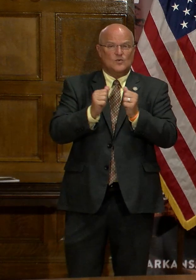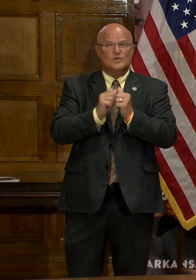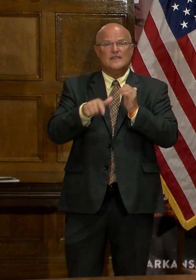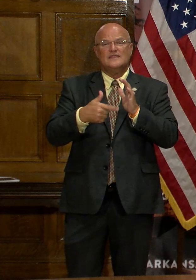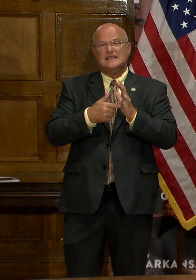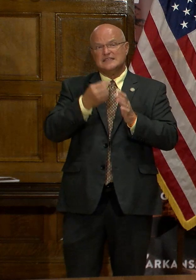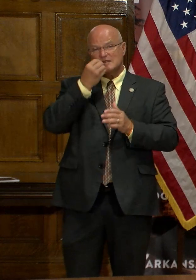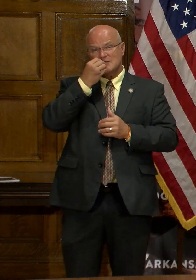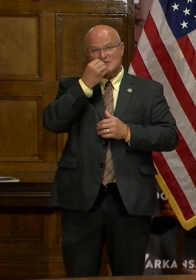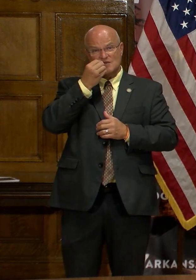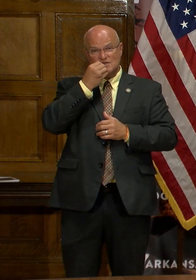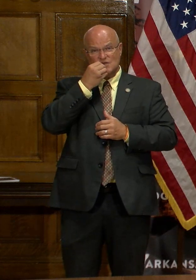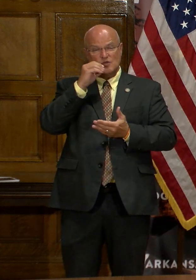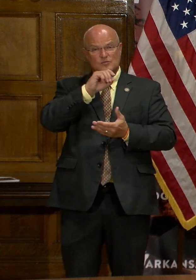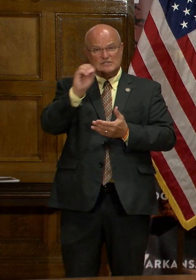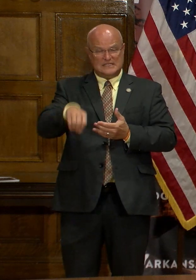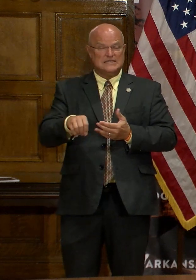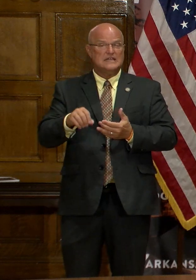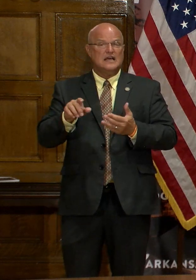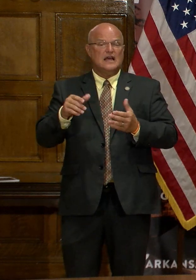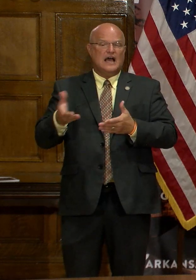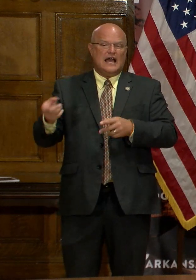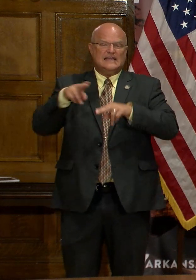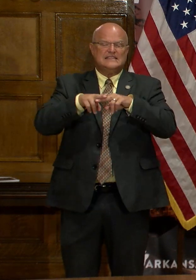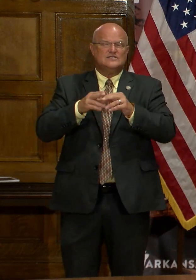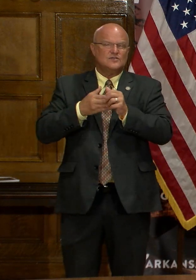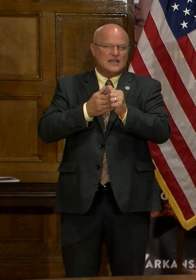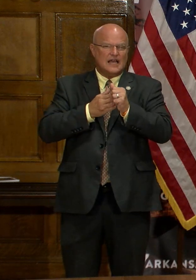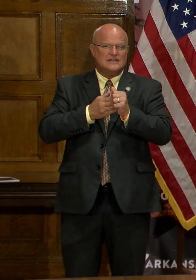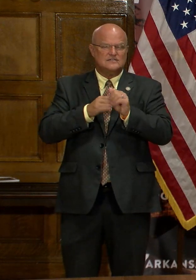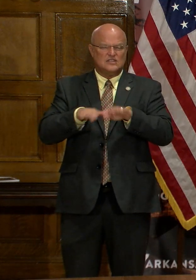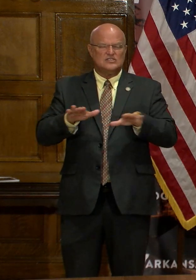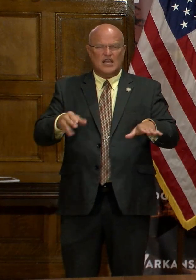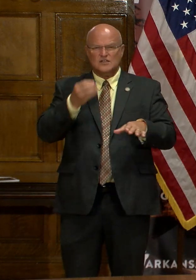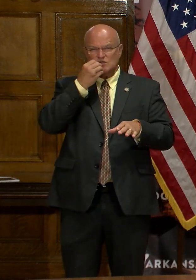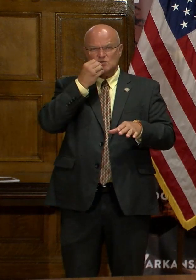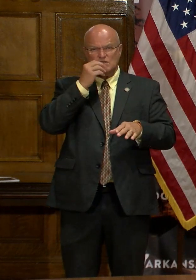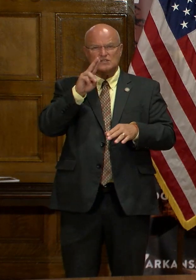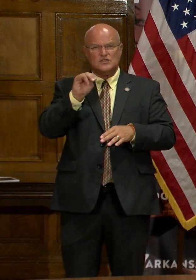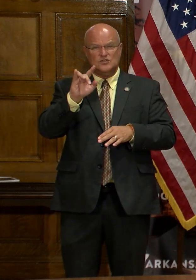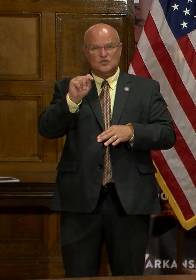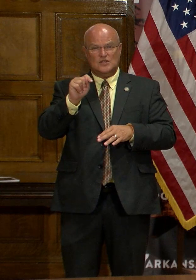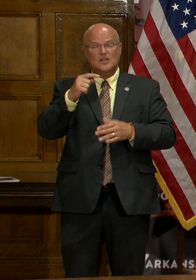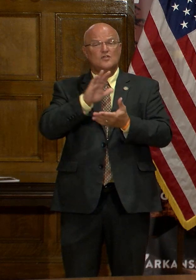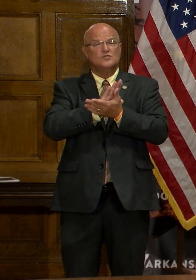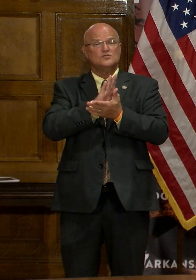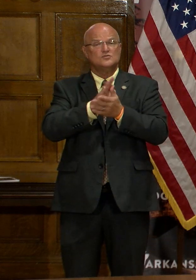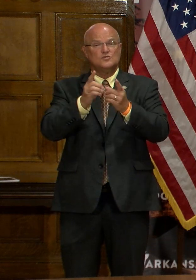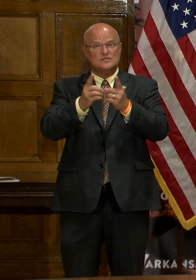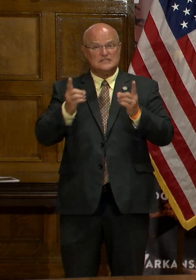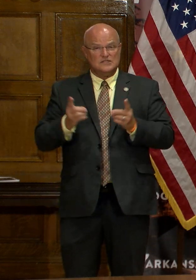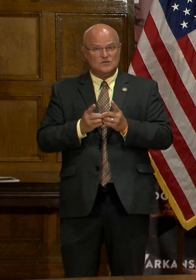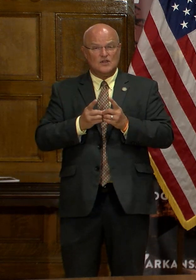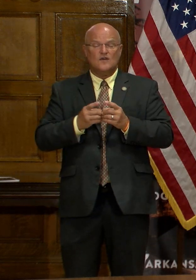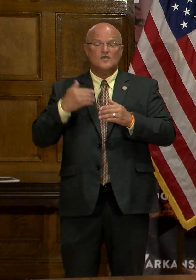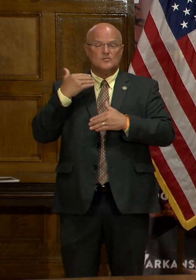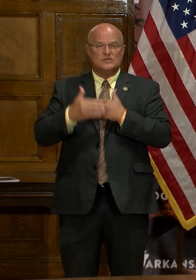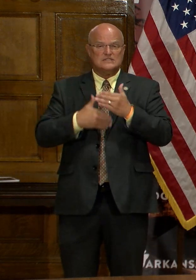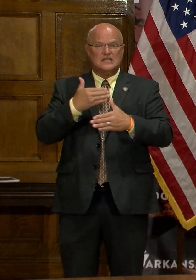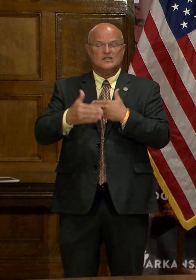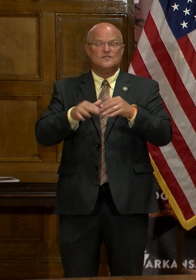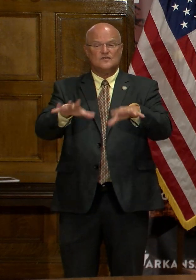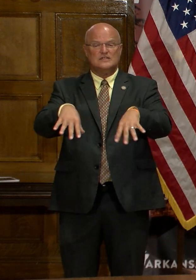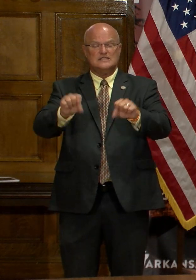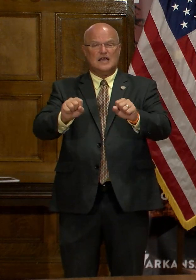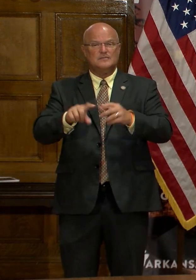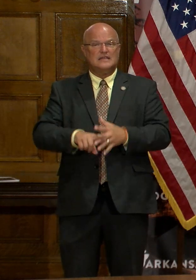percentages. Additional guidance will be provided by the Child Nutrition Unit to our school districts for the procedures for